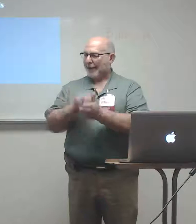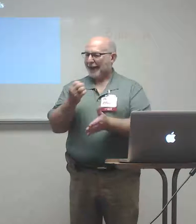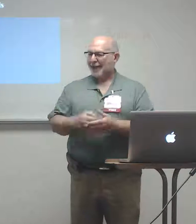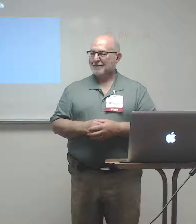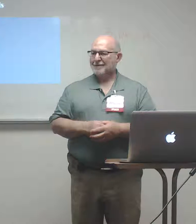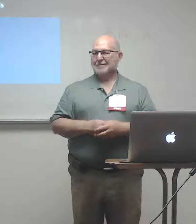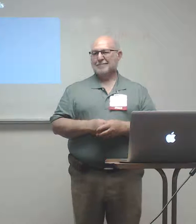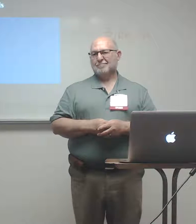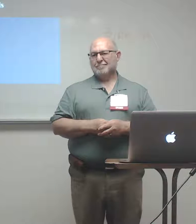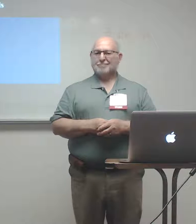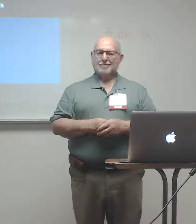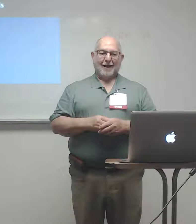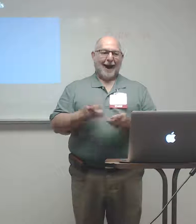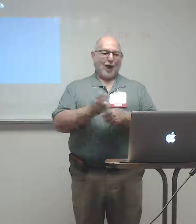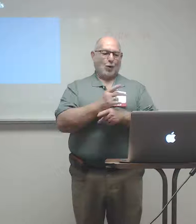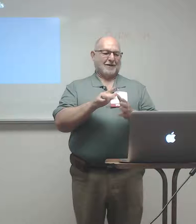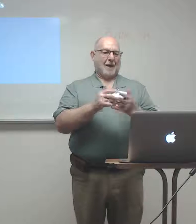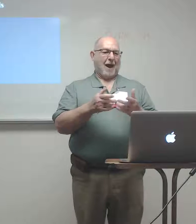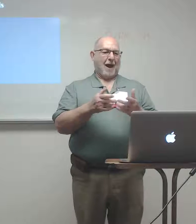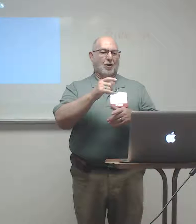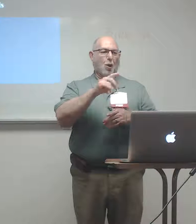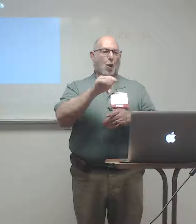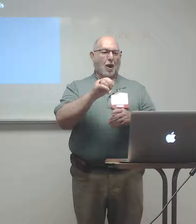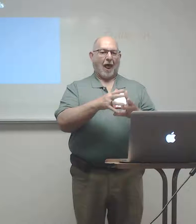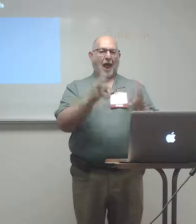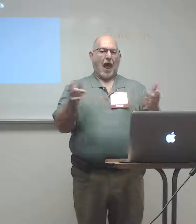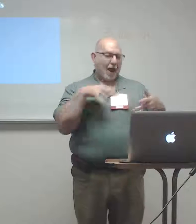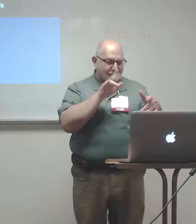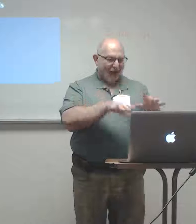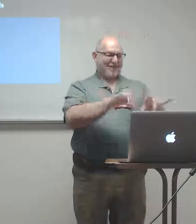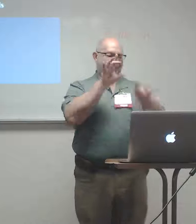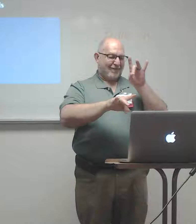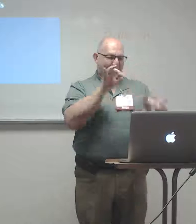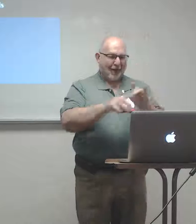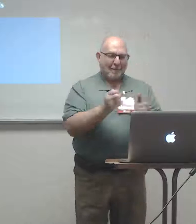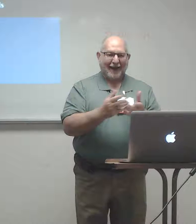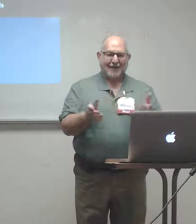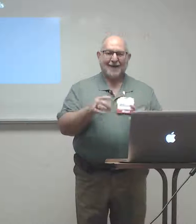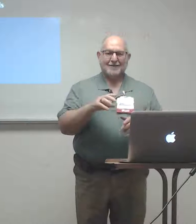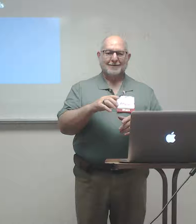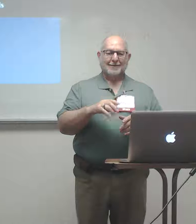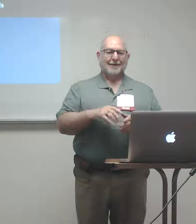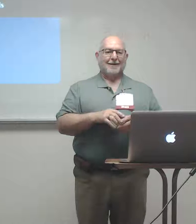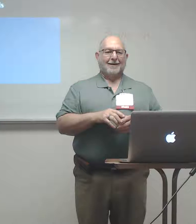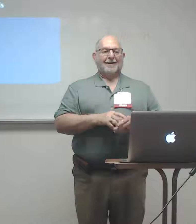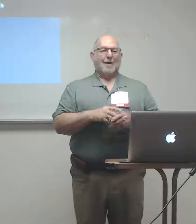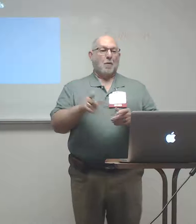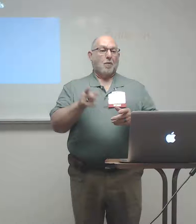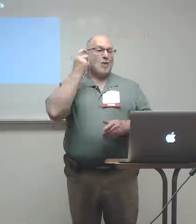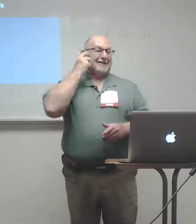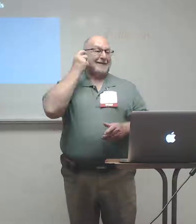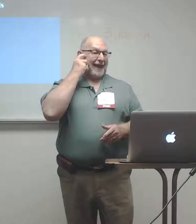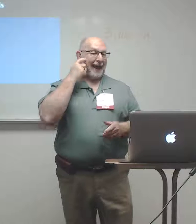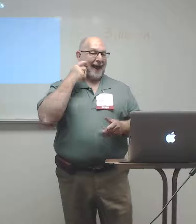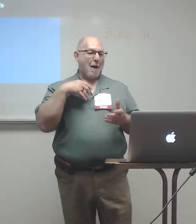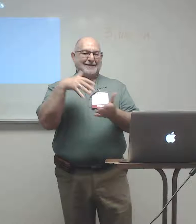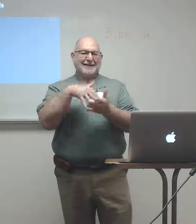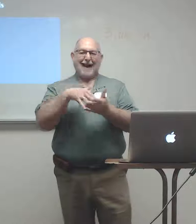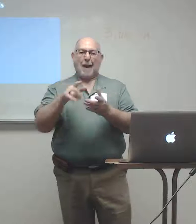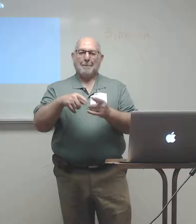Encyclopedia. paper book. You know, the encyclopedia as well. You know, a lot of the times I can find the information online.